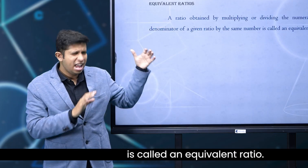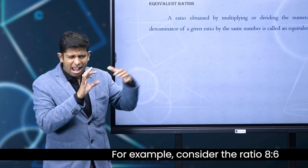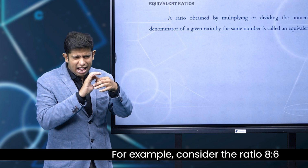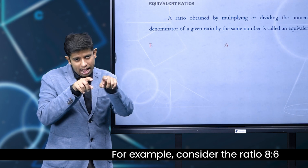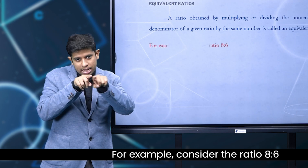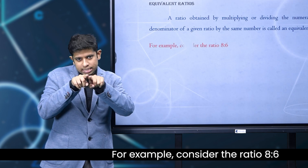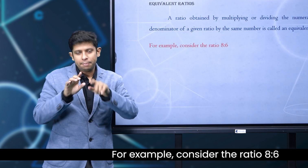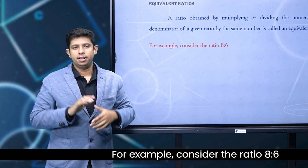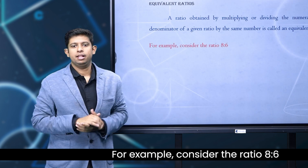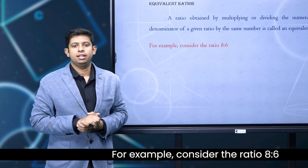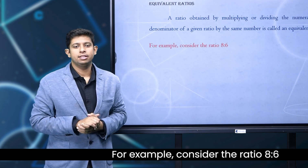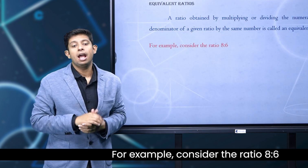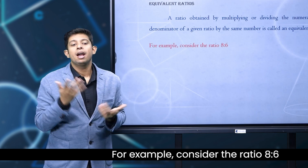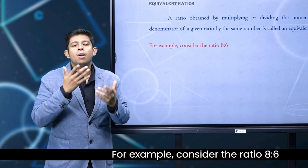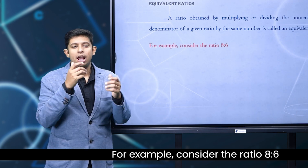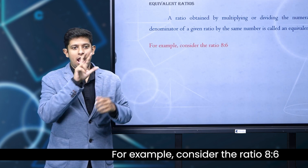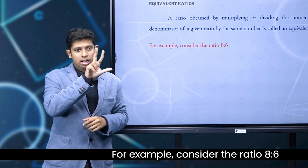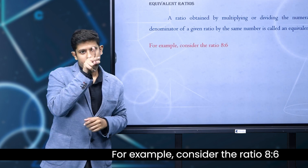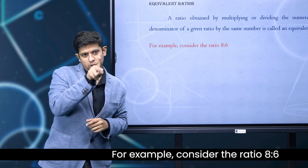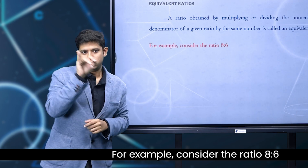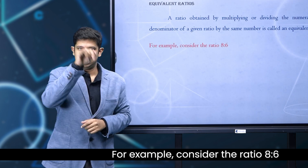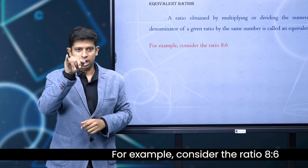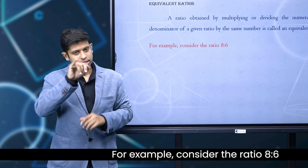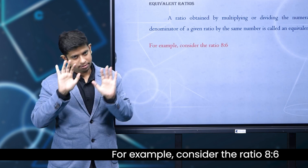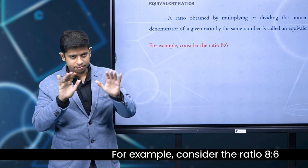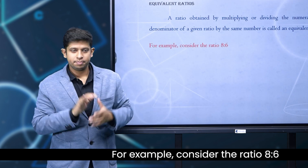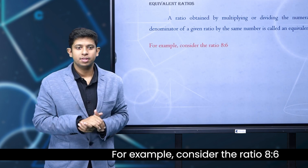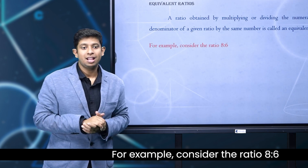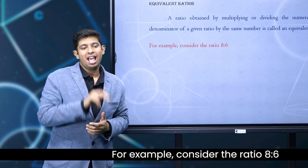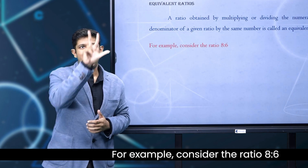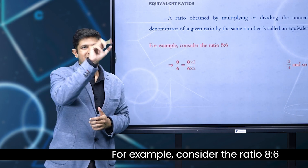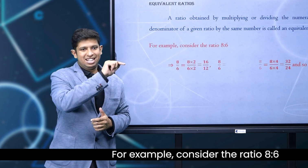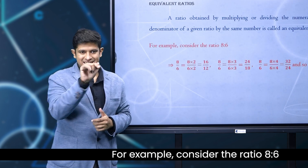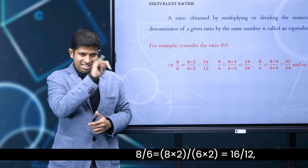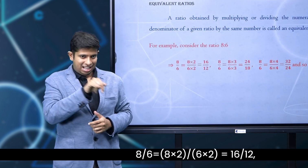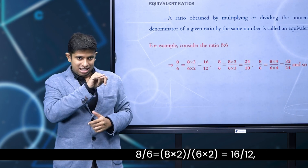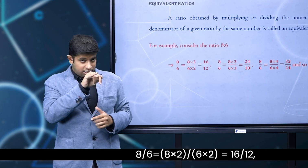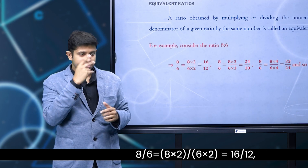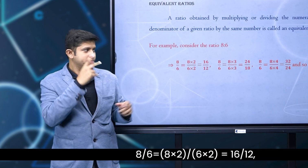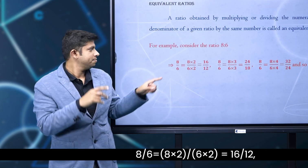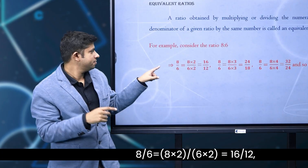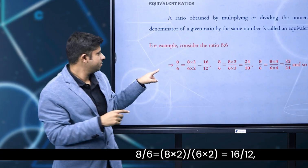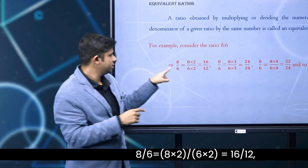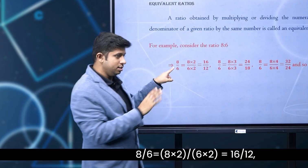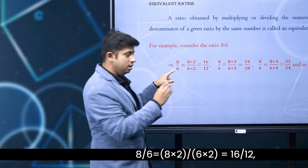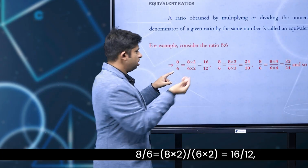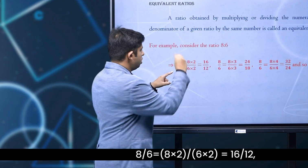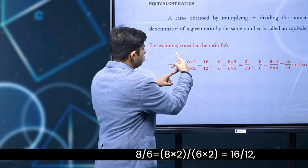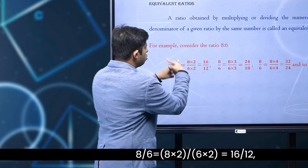For example, consider the ratio 8 is to 6. 8 by 6 is equal to 8 into 2 by